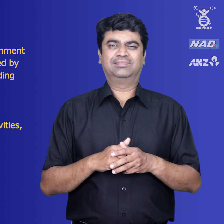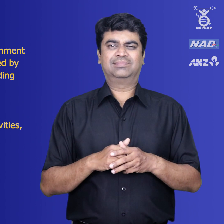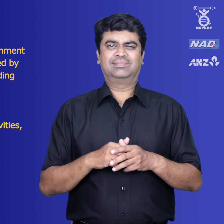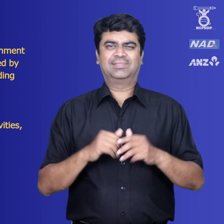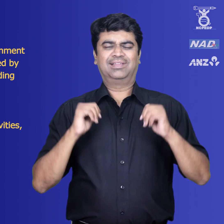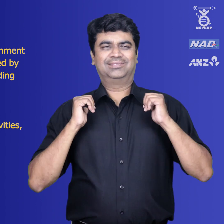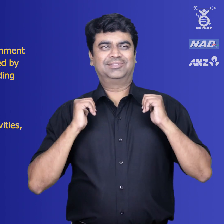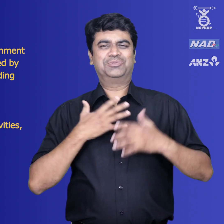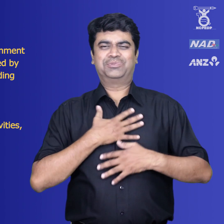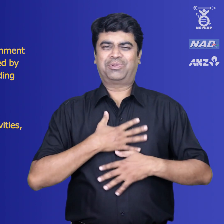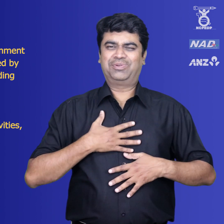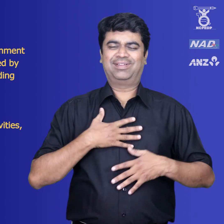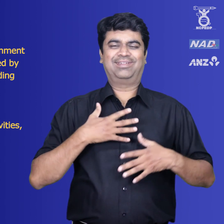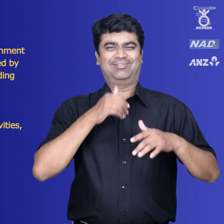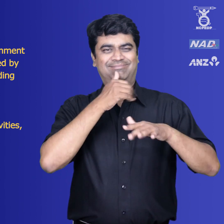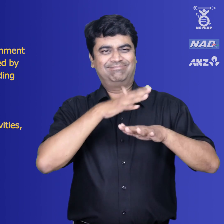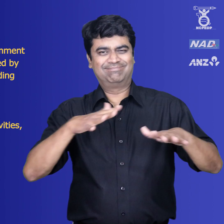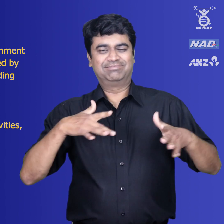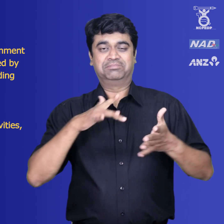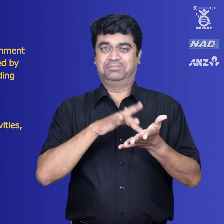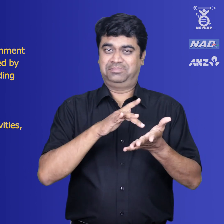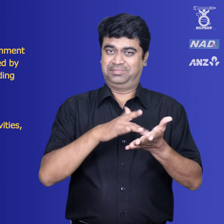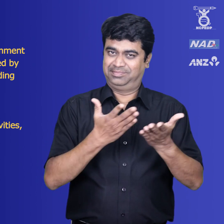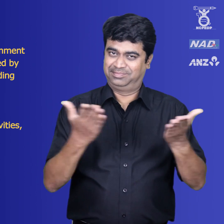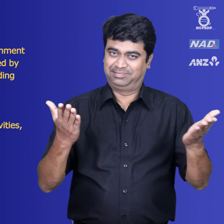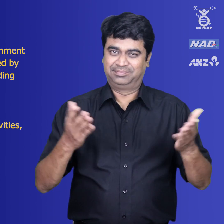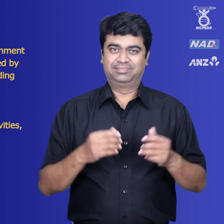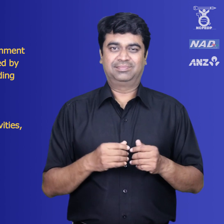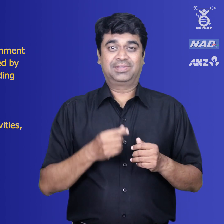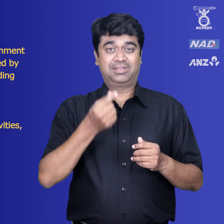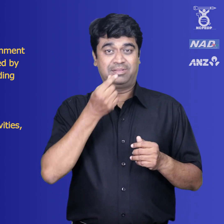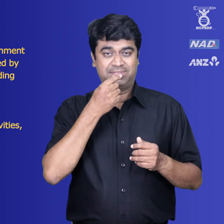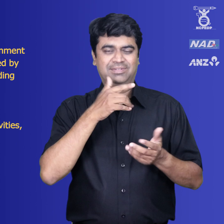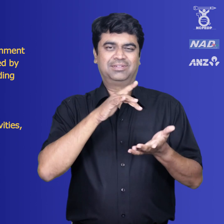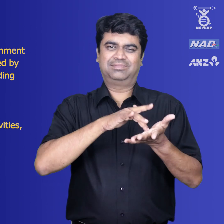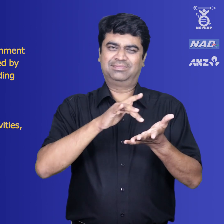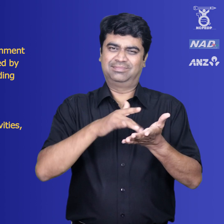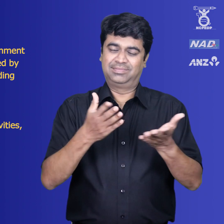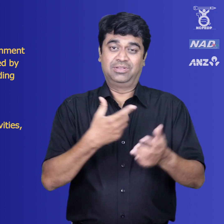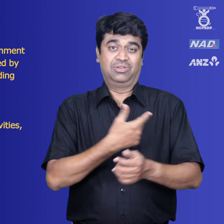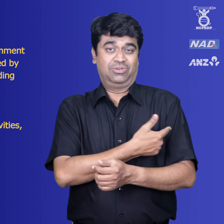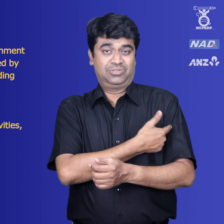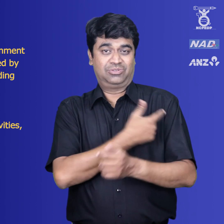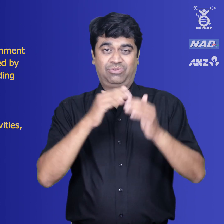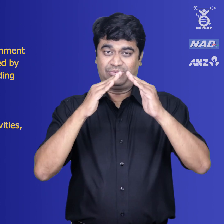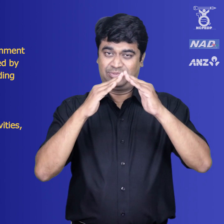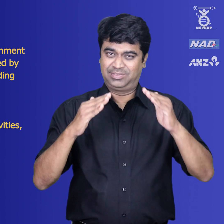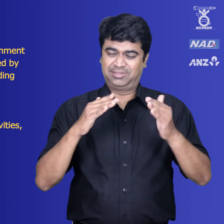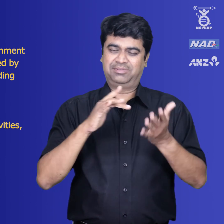recreational activities, medical or health services, law enforcement